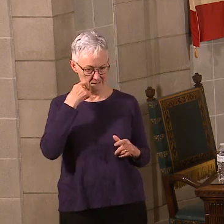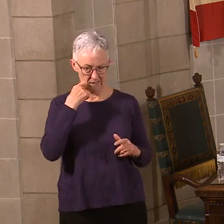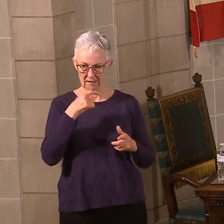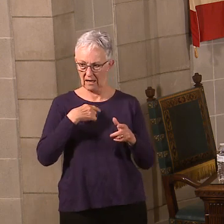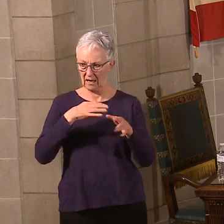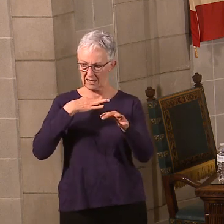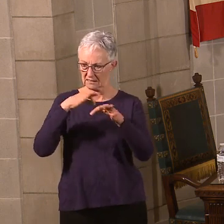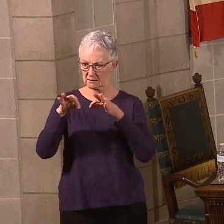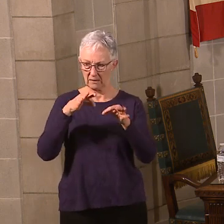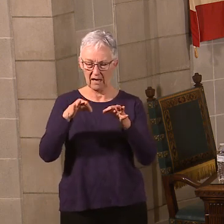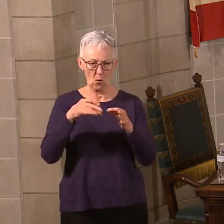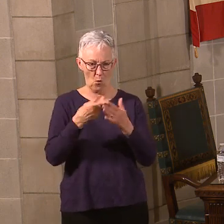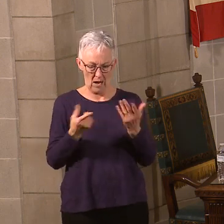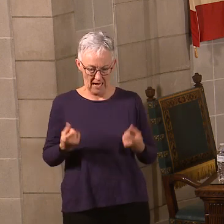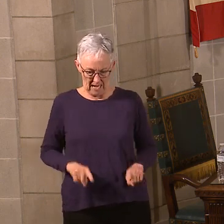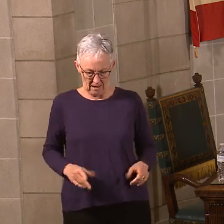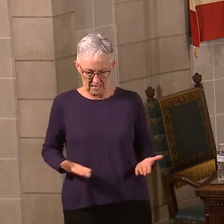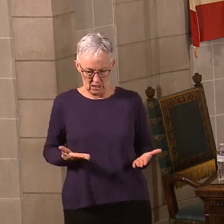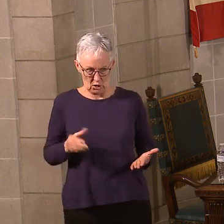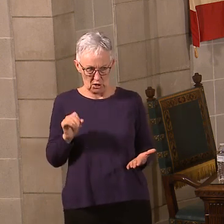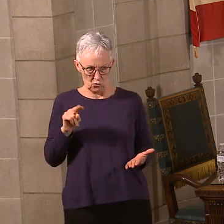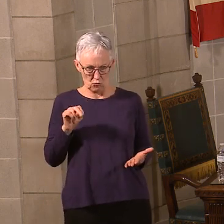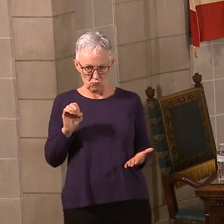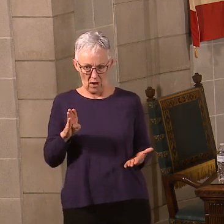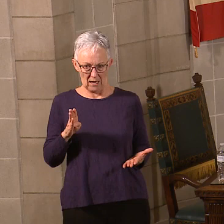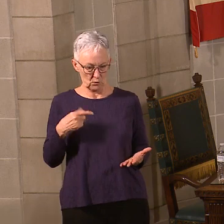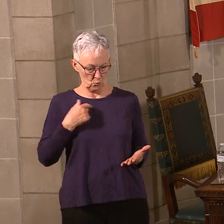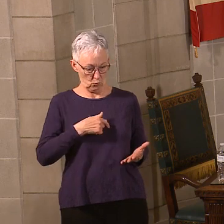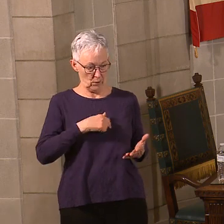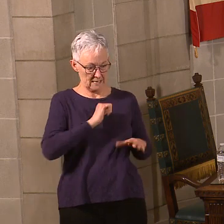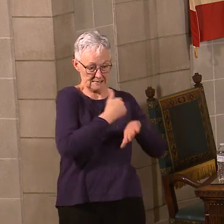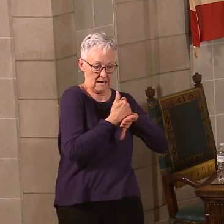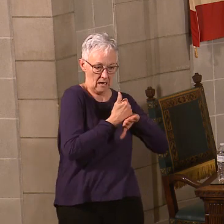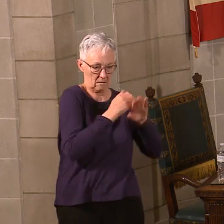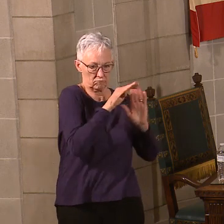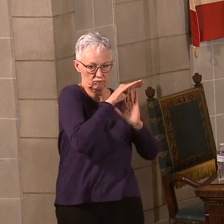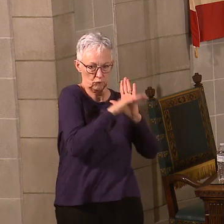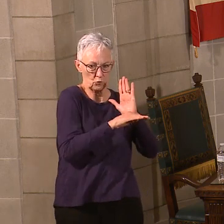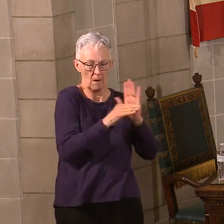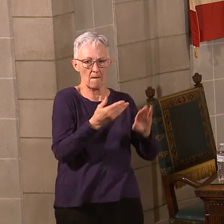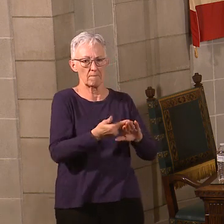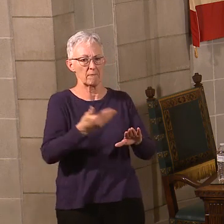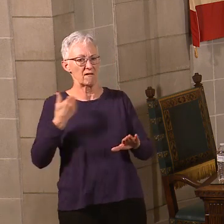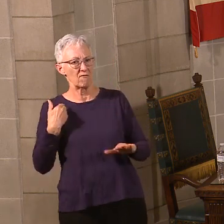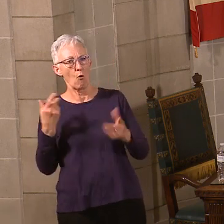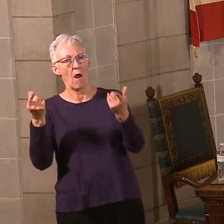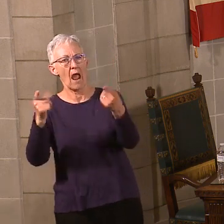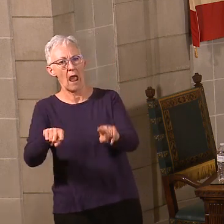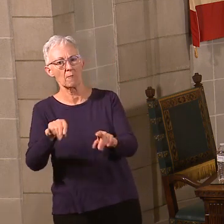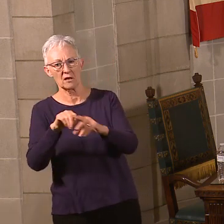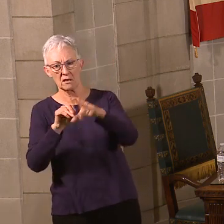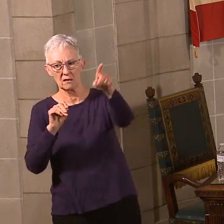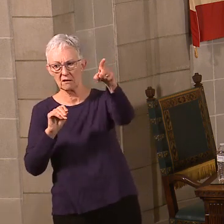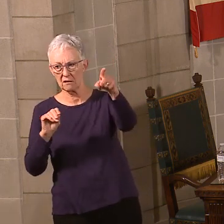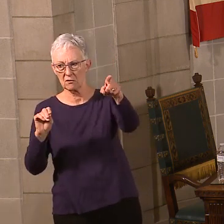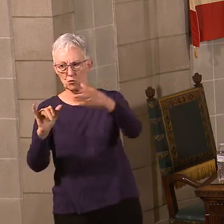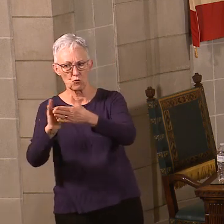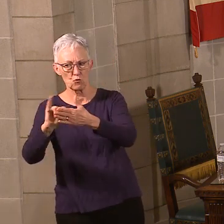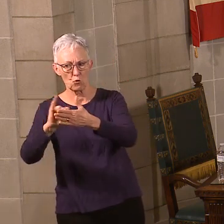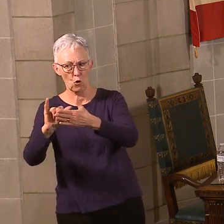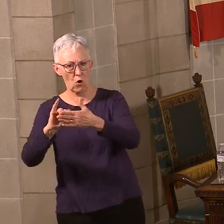in New York, and how our responses were relatively the same, yet we know New York had a lot more virus at that time than Nebraska